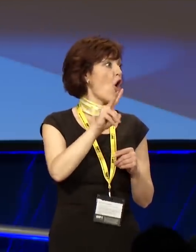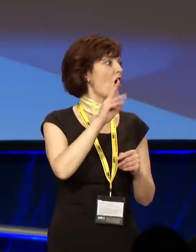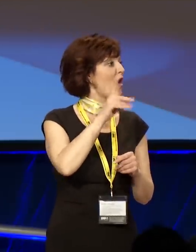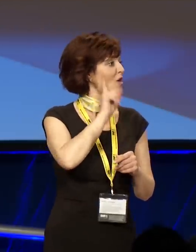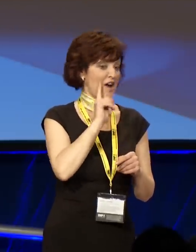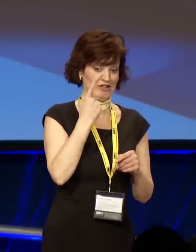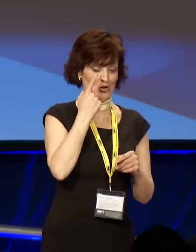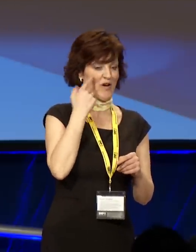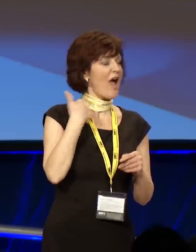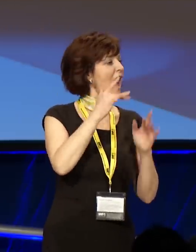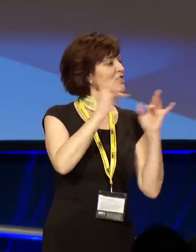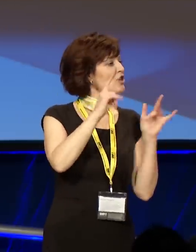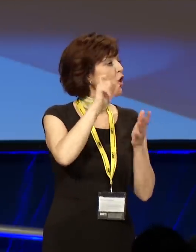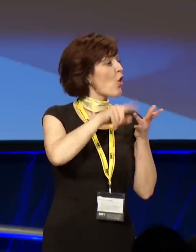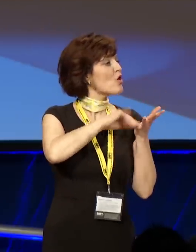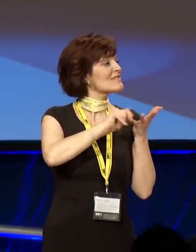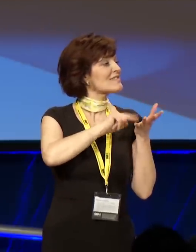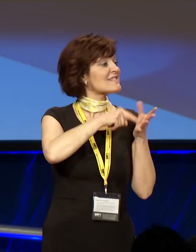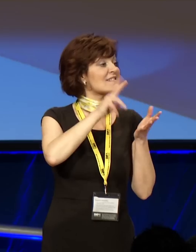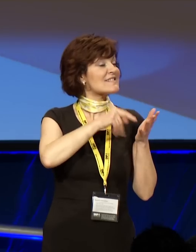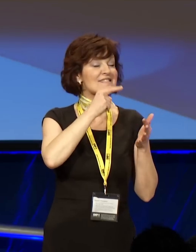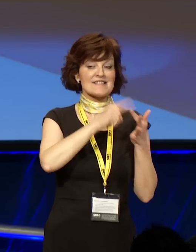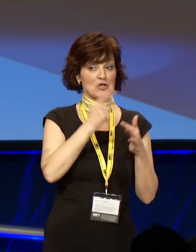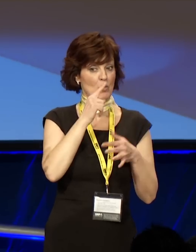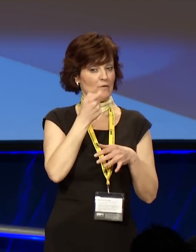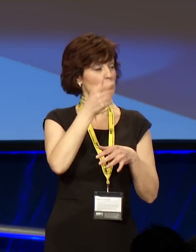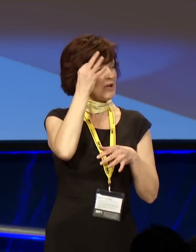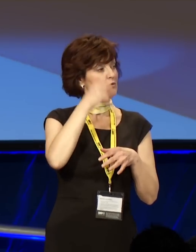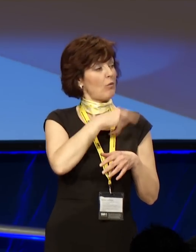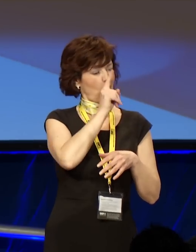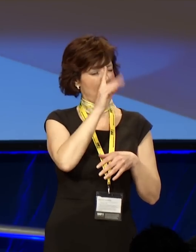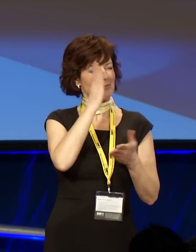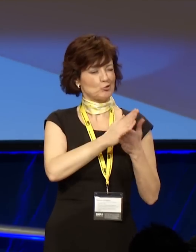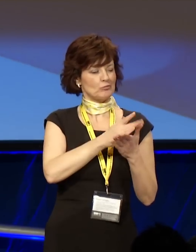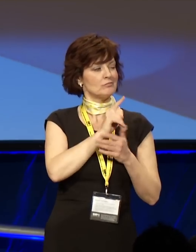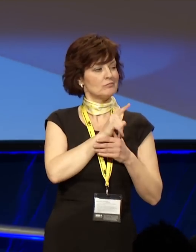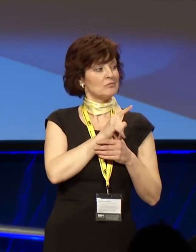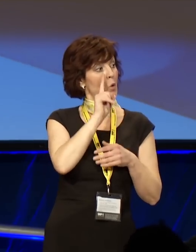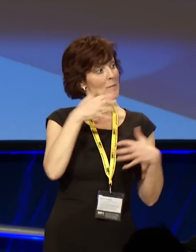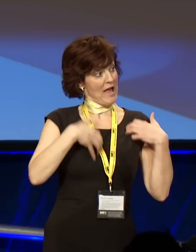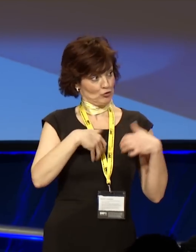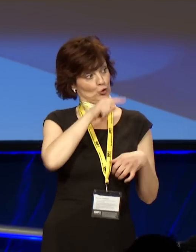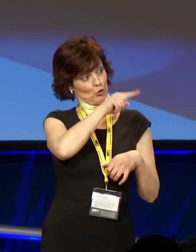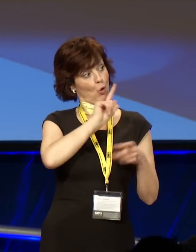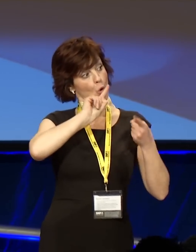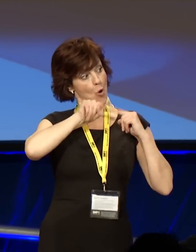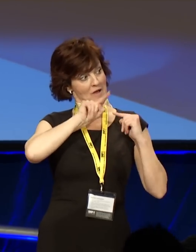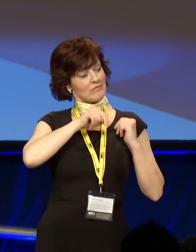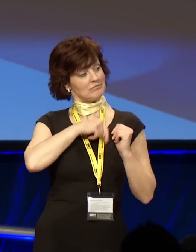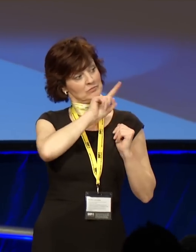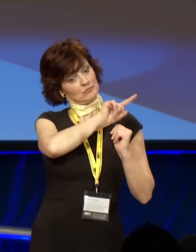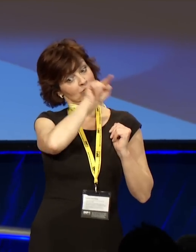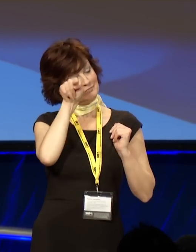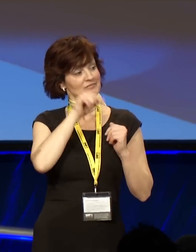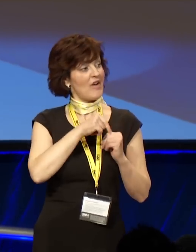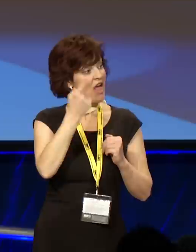I saw her a few minutes ago, Angela Constance, the education secretary, I'm sure would be interested in your